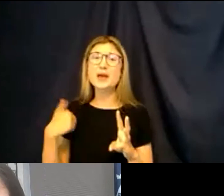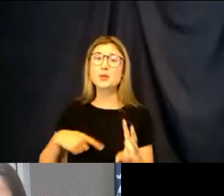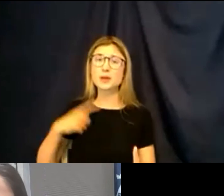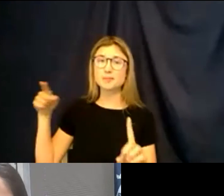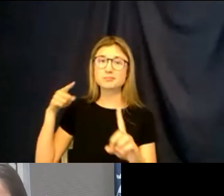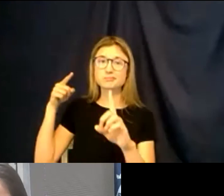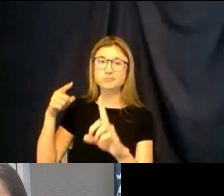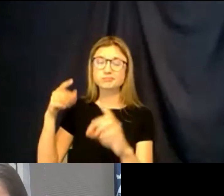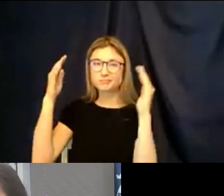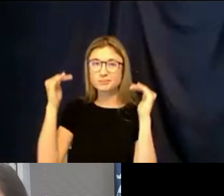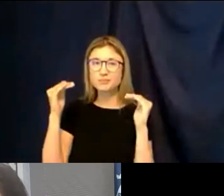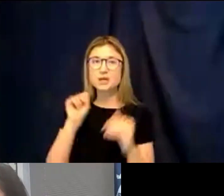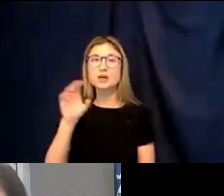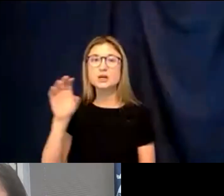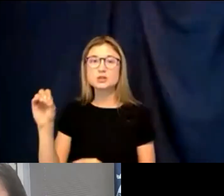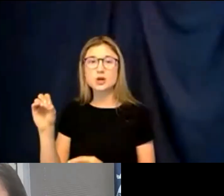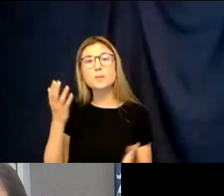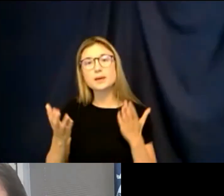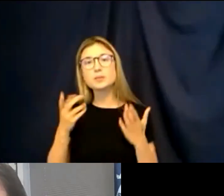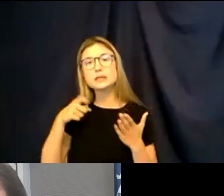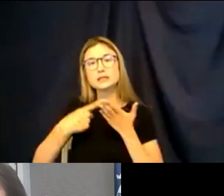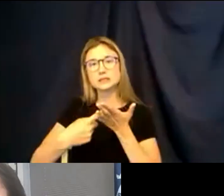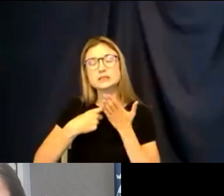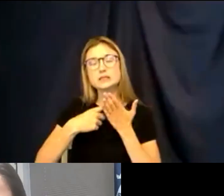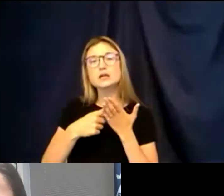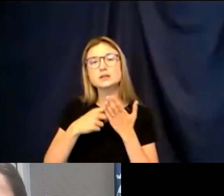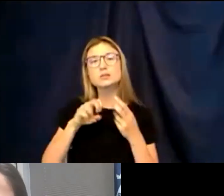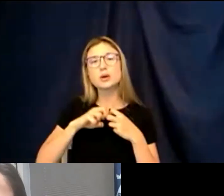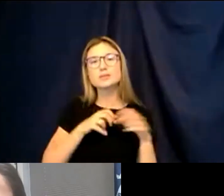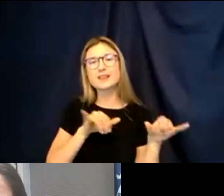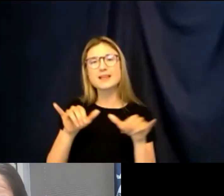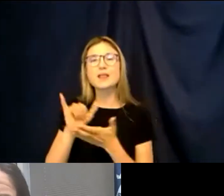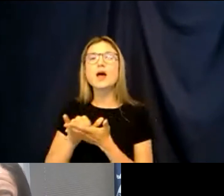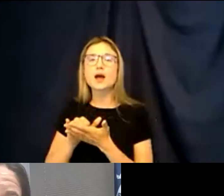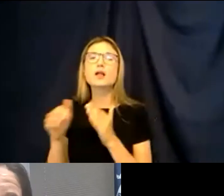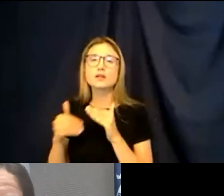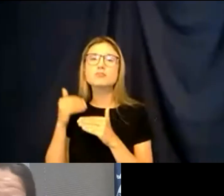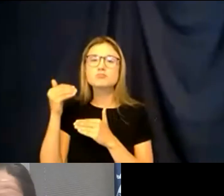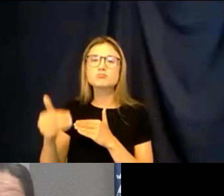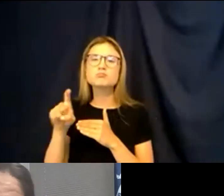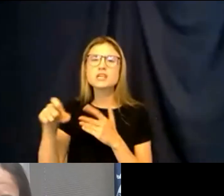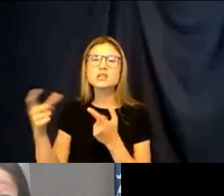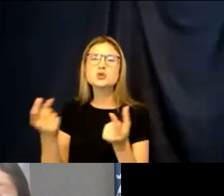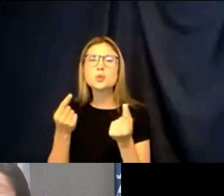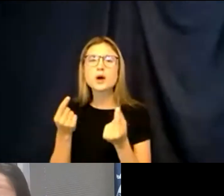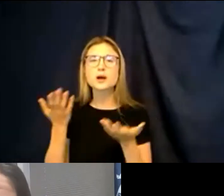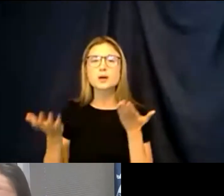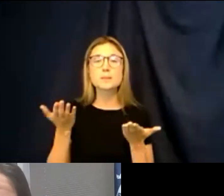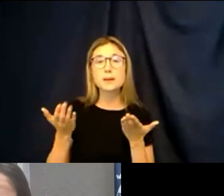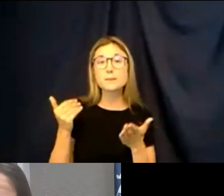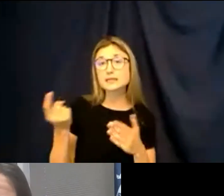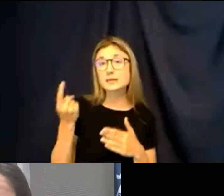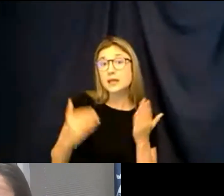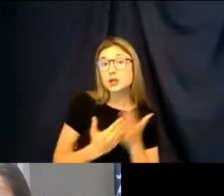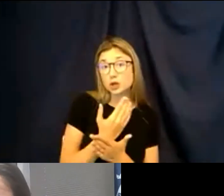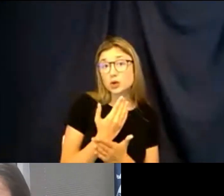just have discussions about those issues of things that we need to, next steps that we need to take, or if there might be something new we need to bring